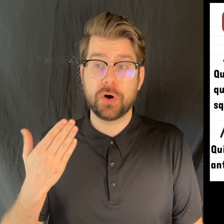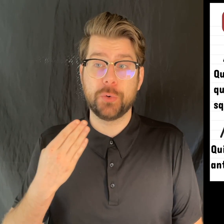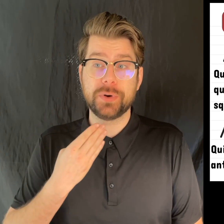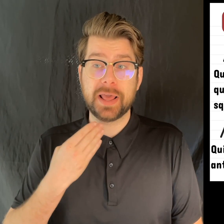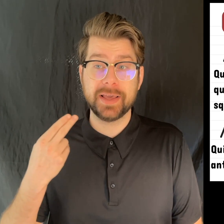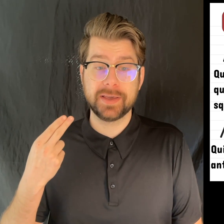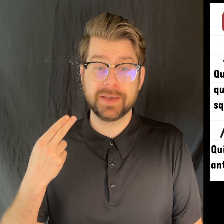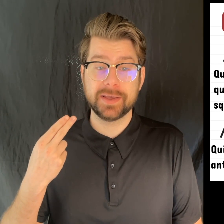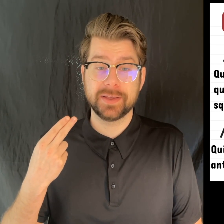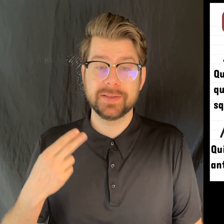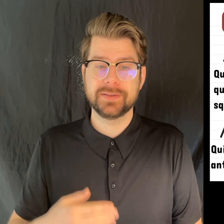quadraphonic,